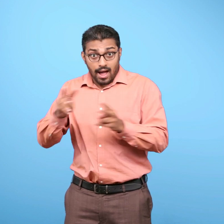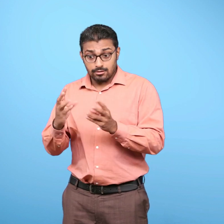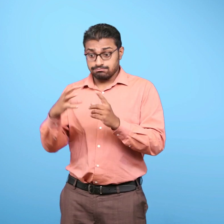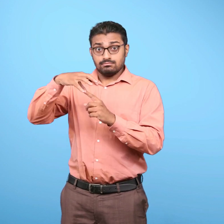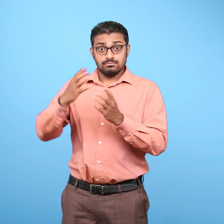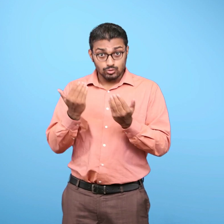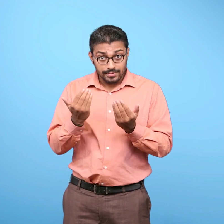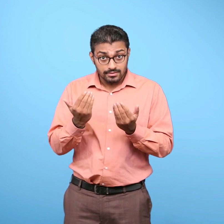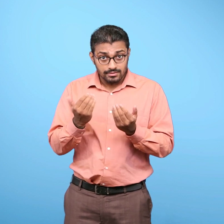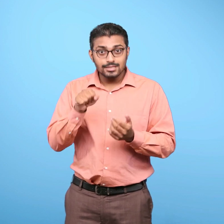Yes or no?